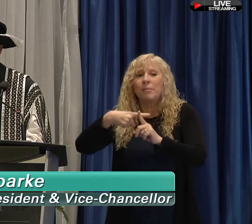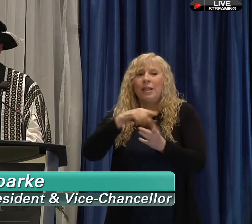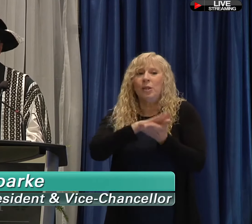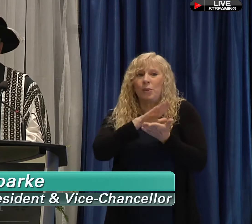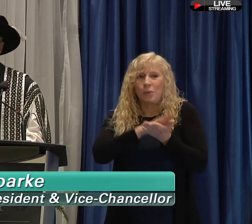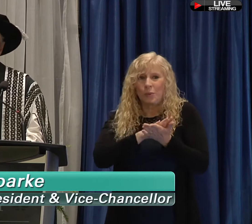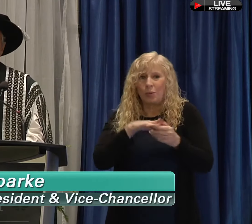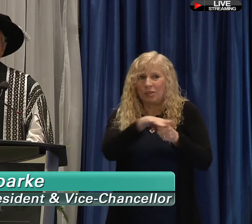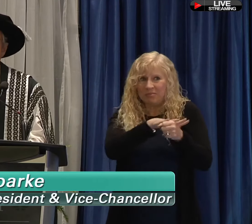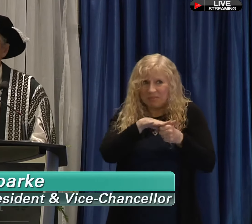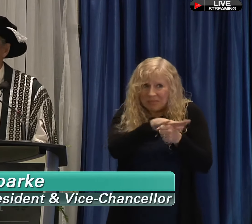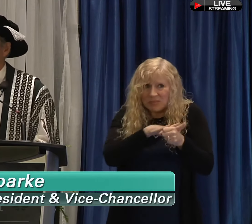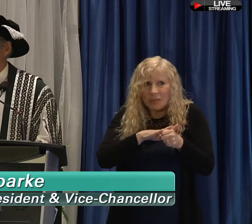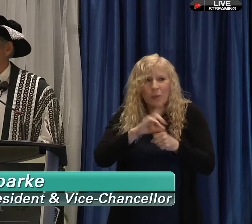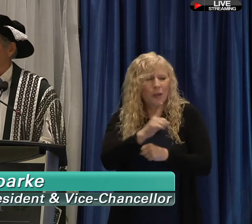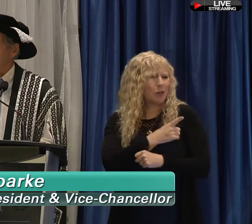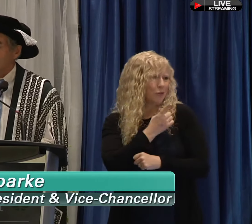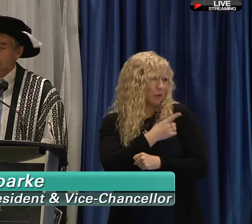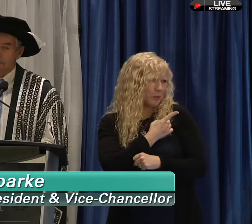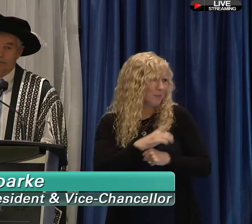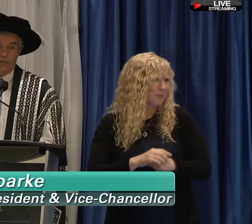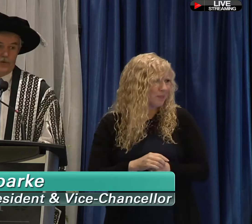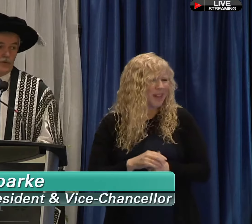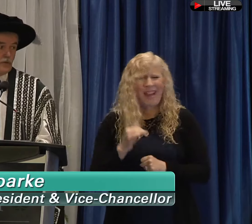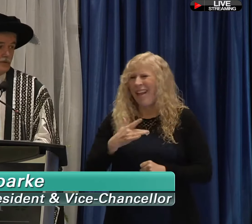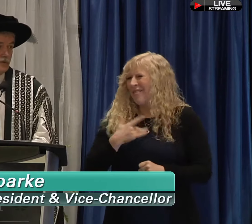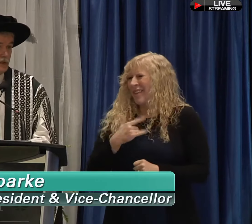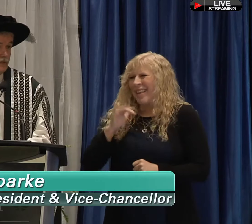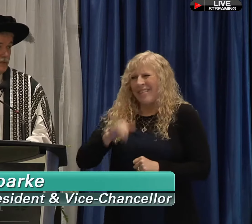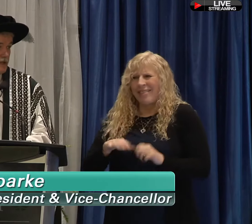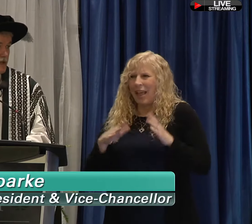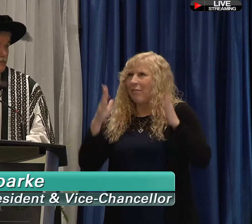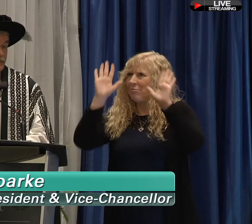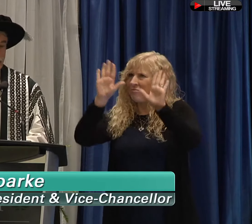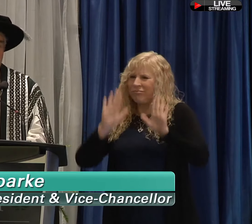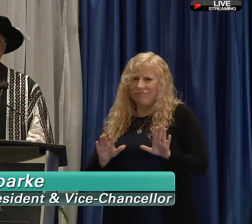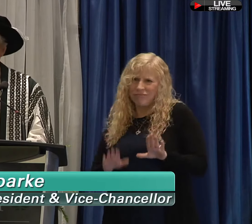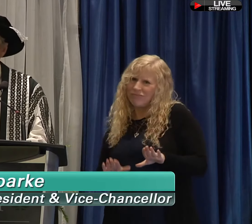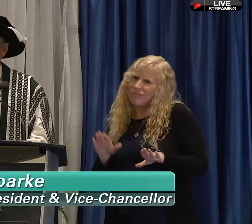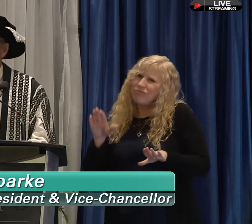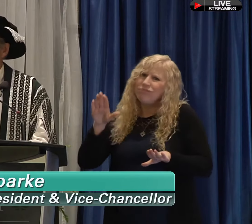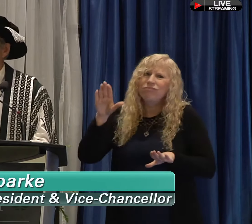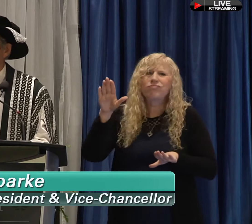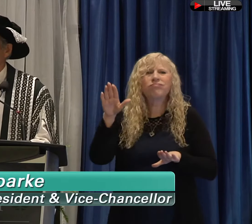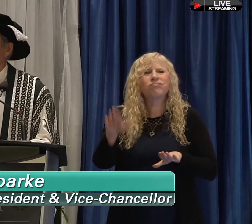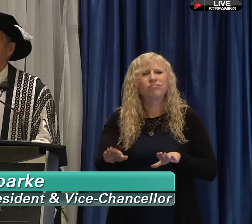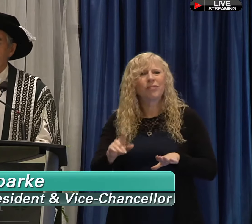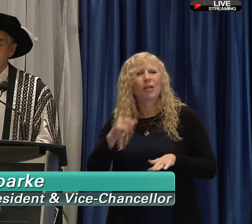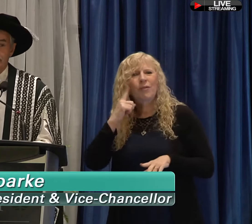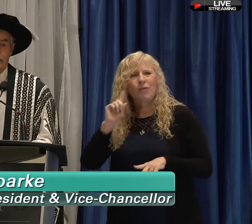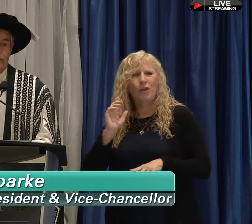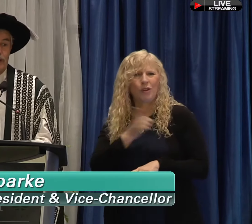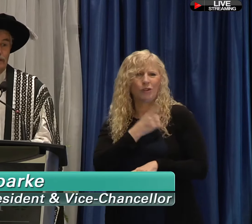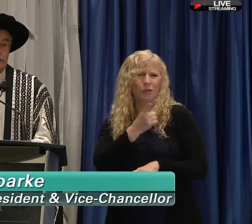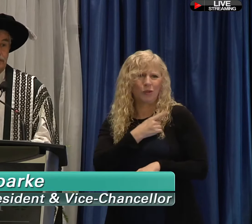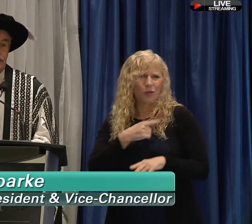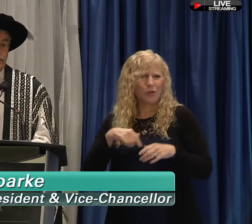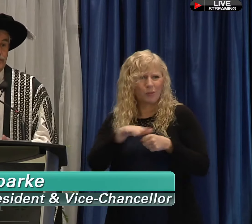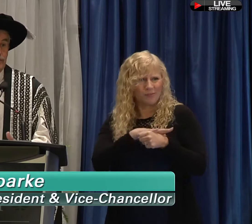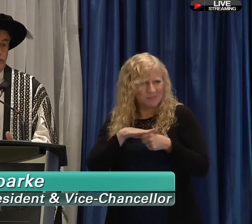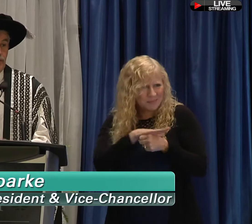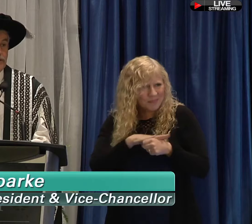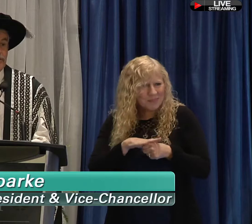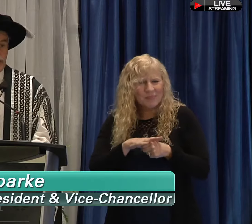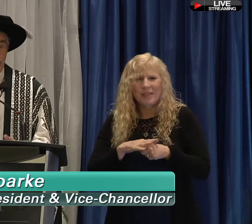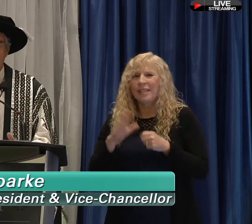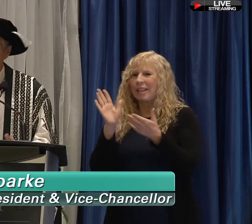campus. I think this will be a huge step forward for the campus, and I'm going to ask that we have a round of applause